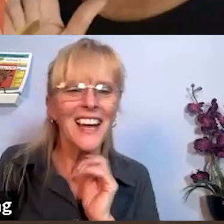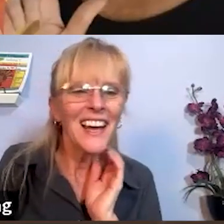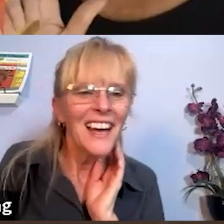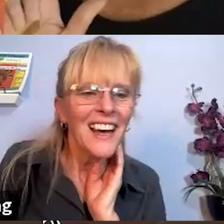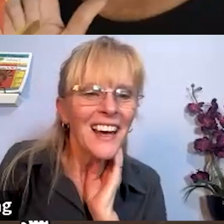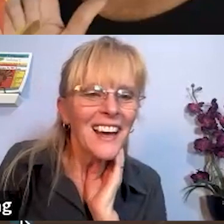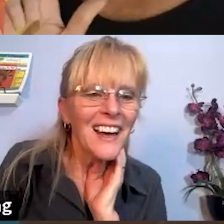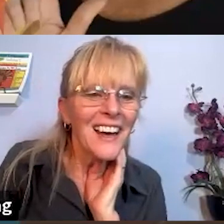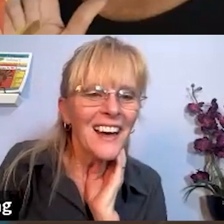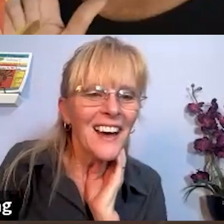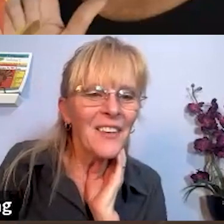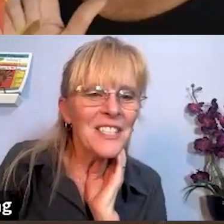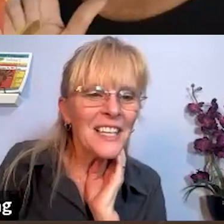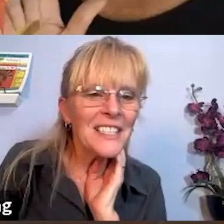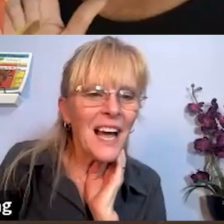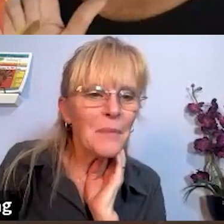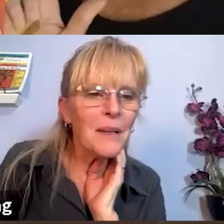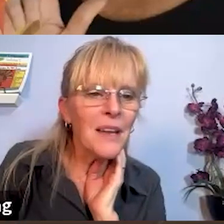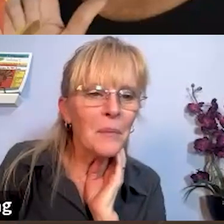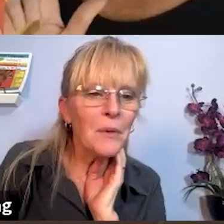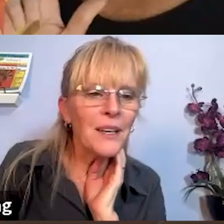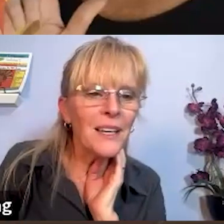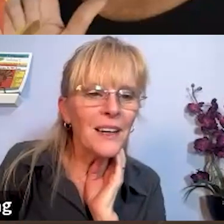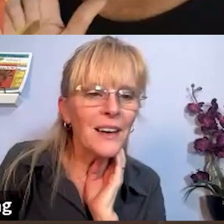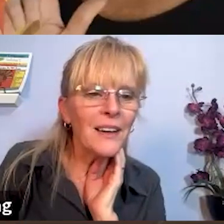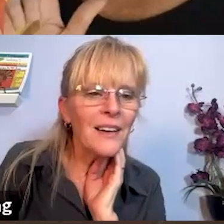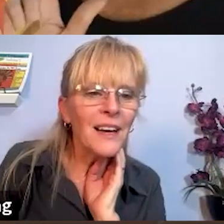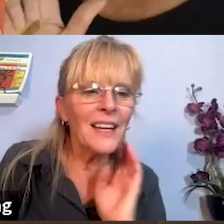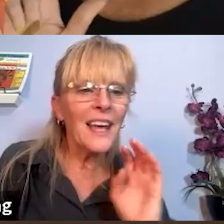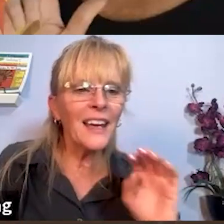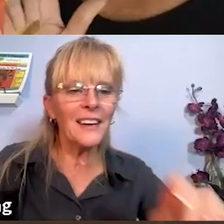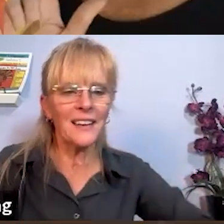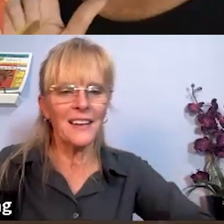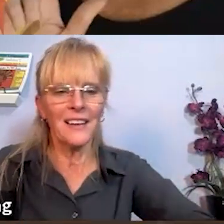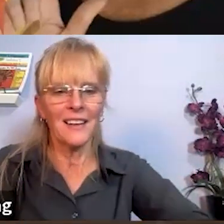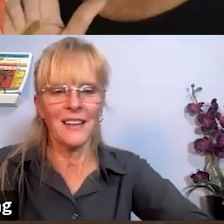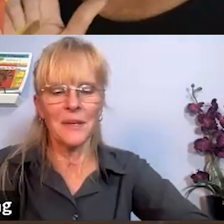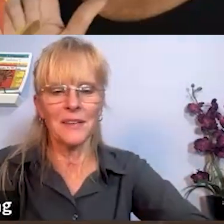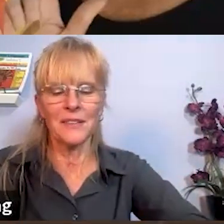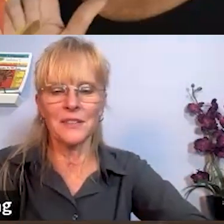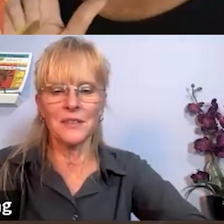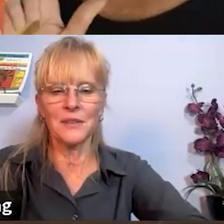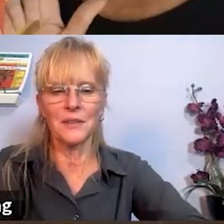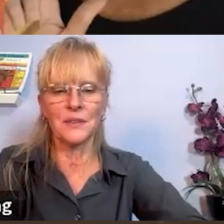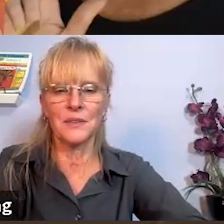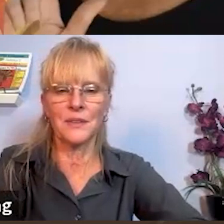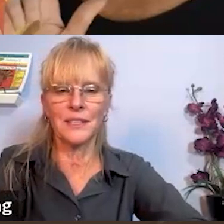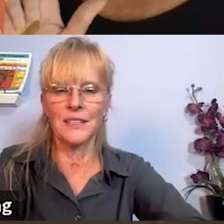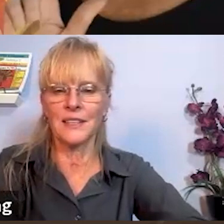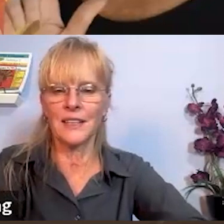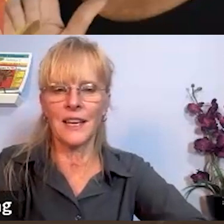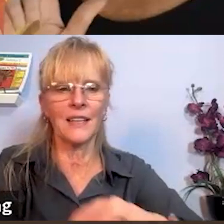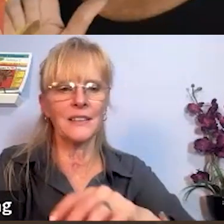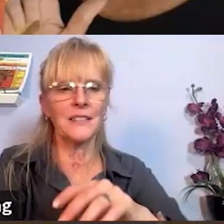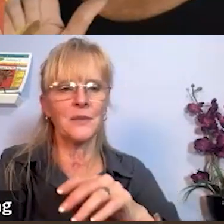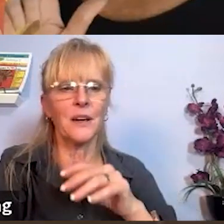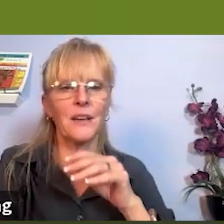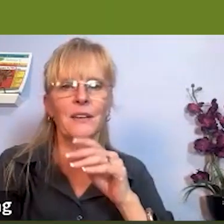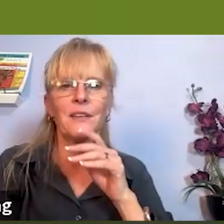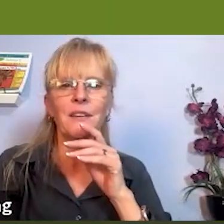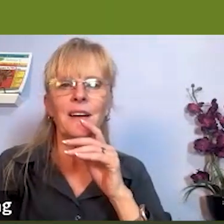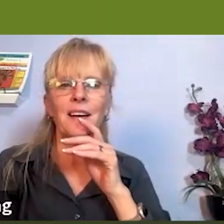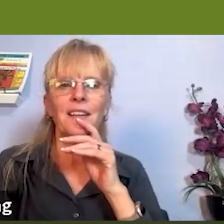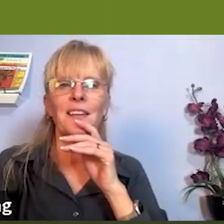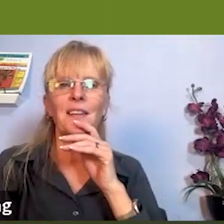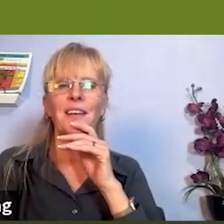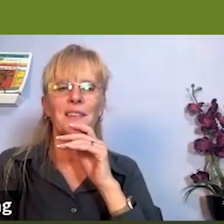doing? I wish I could type a number in here. I can. Let me go to 28, see where I